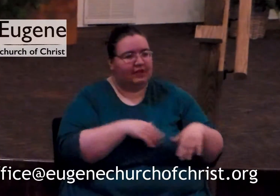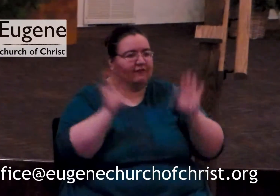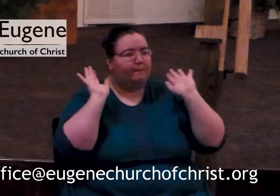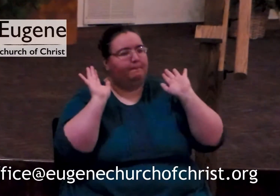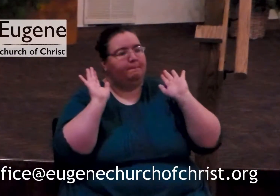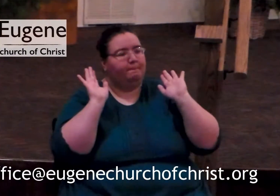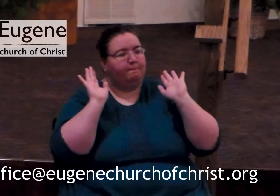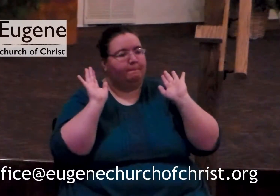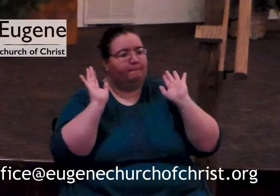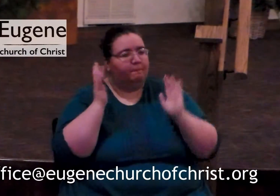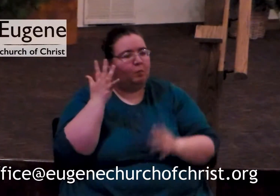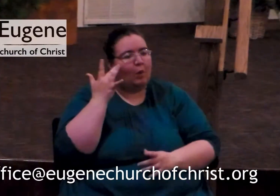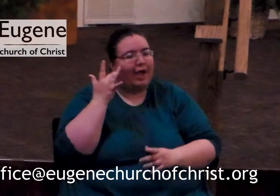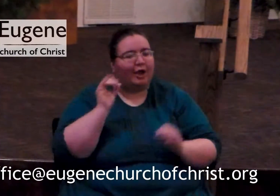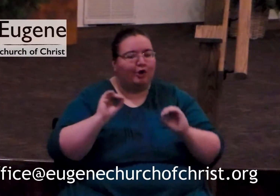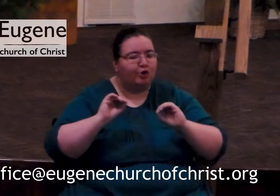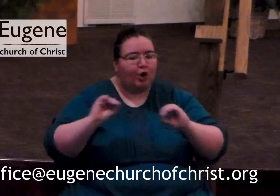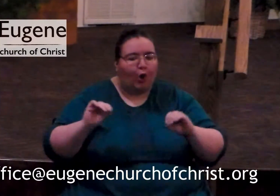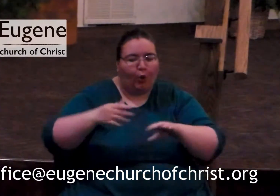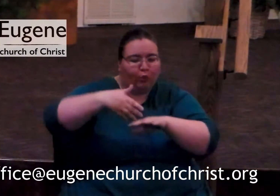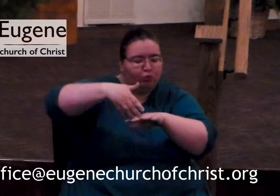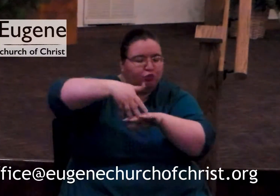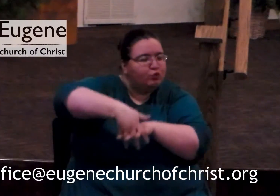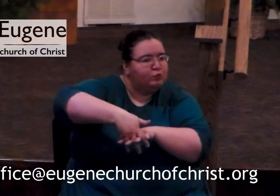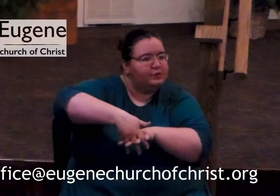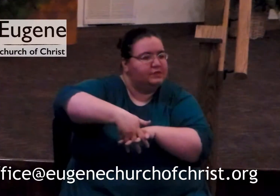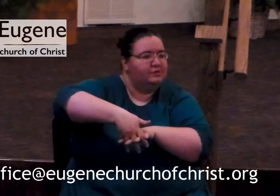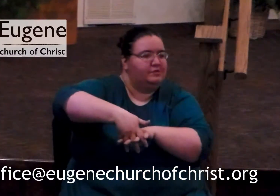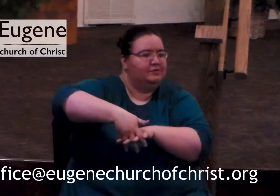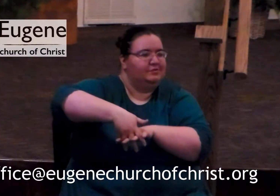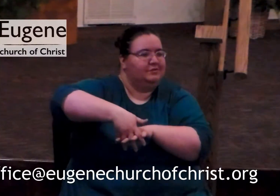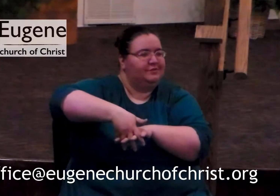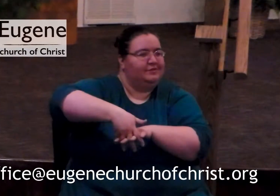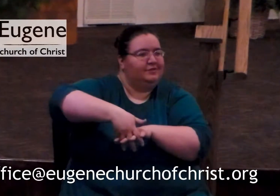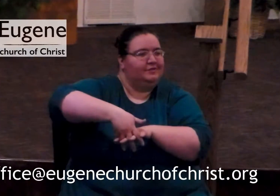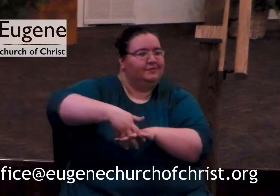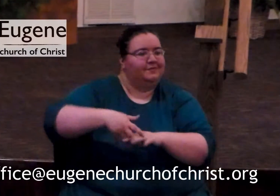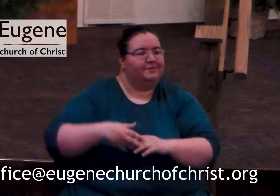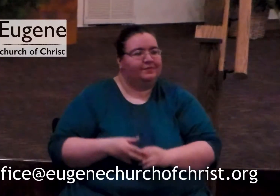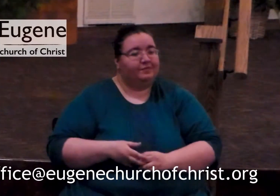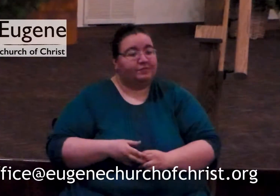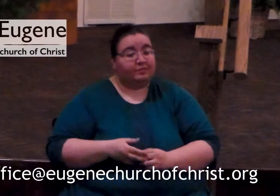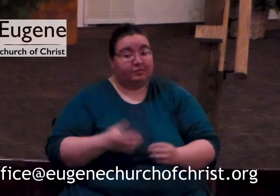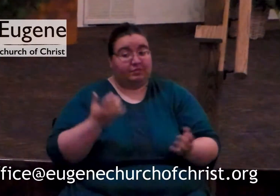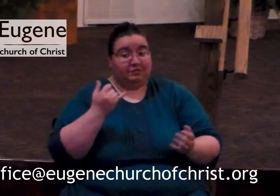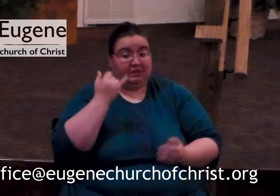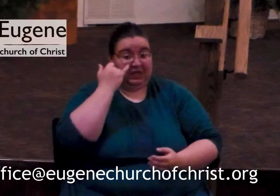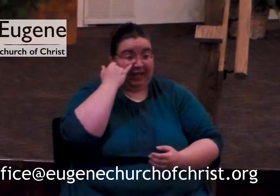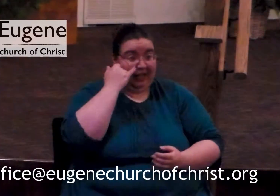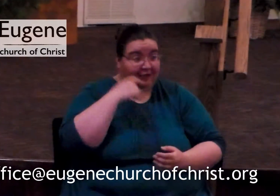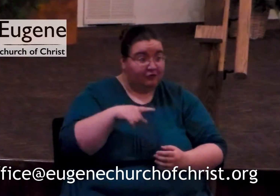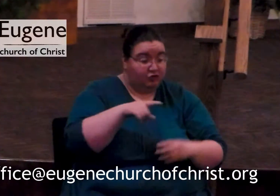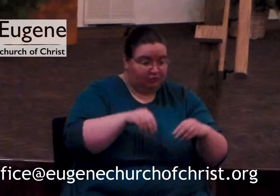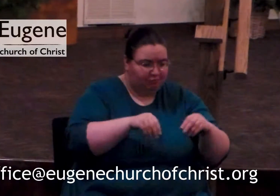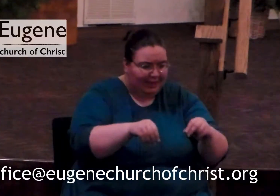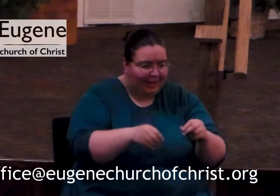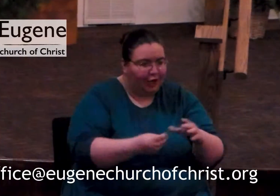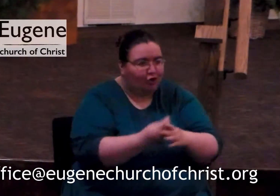root. There is no root. And if you have been into farming or gardening, you understand when you run into something that's got